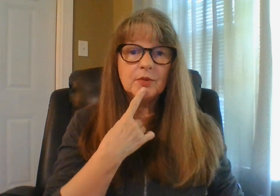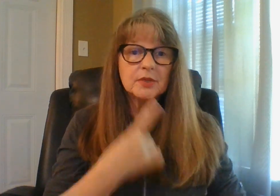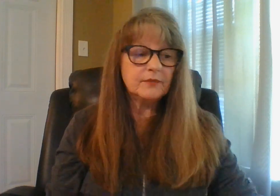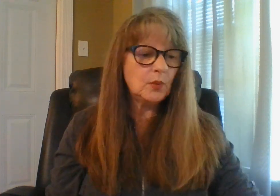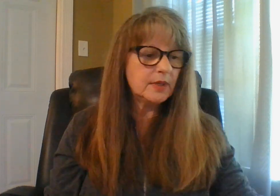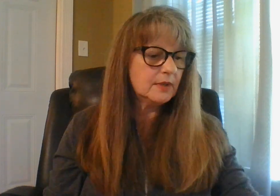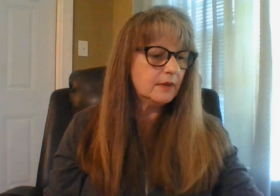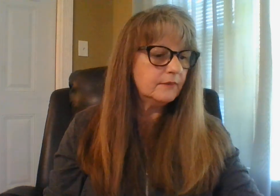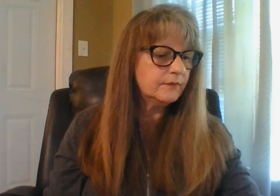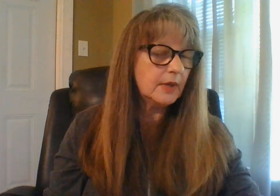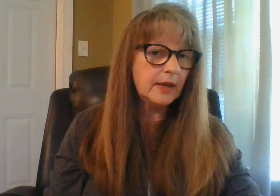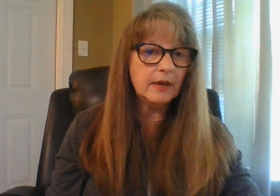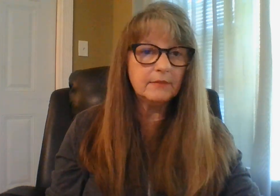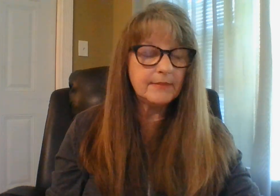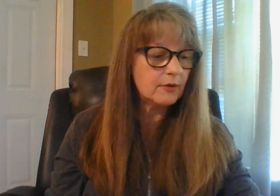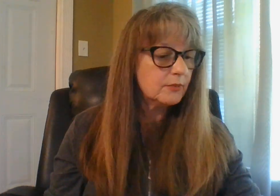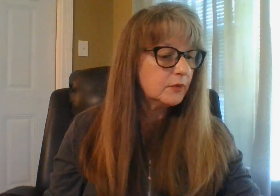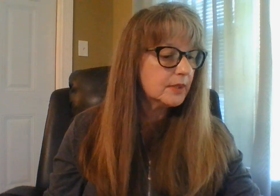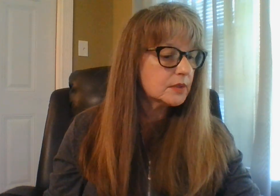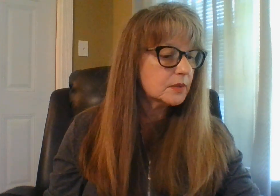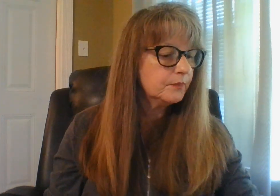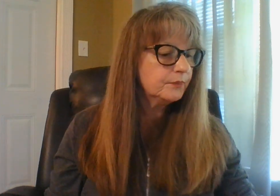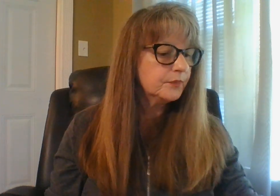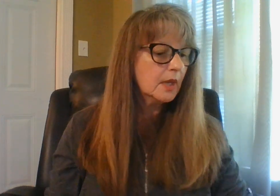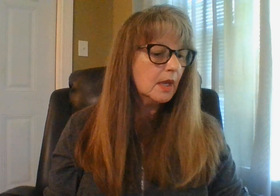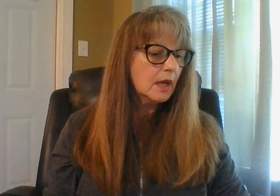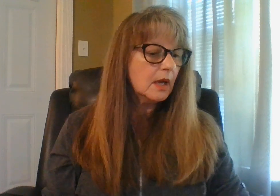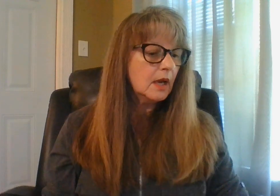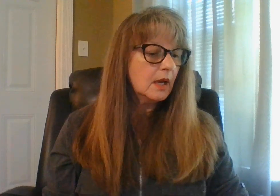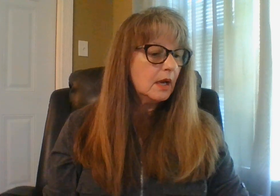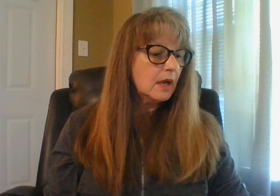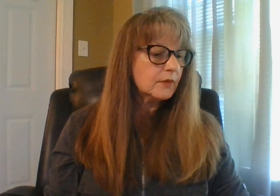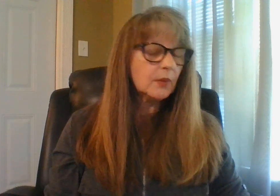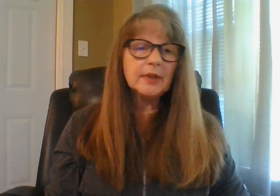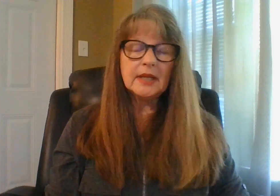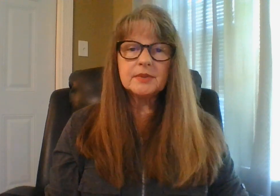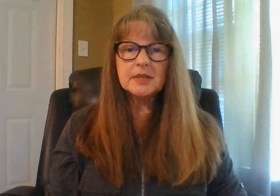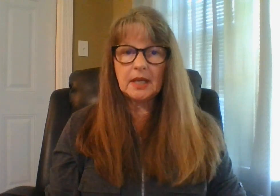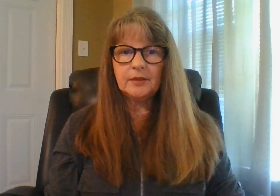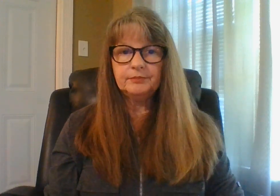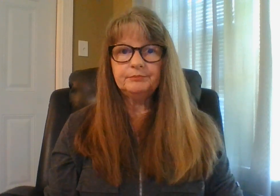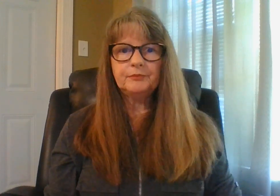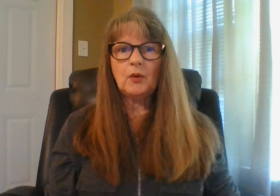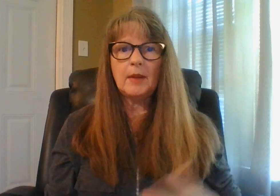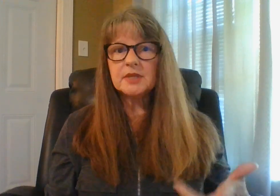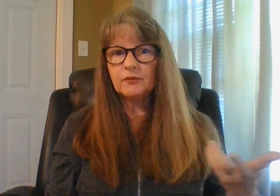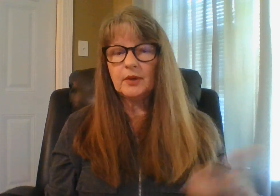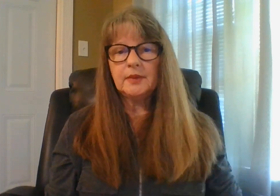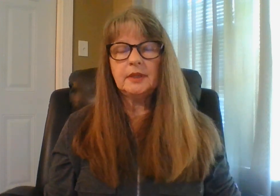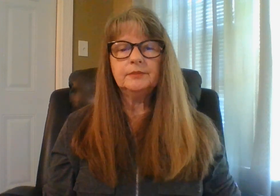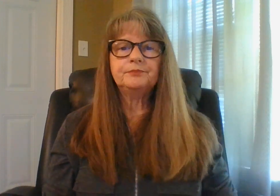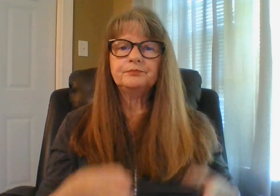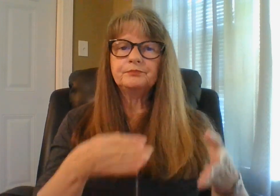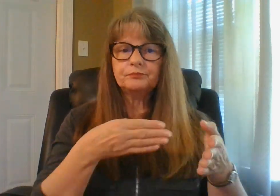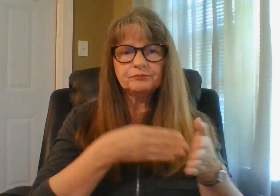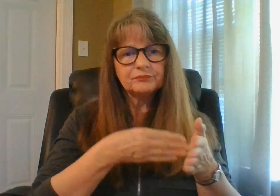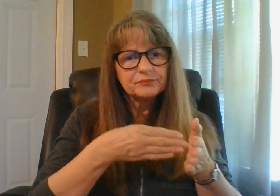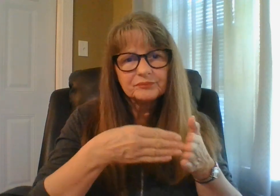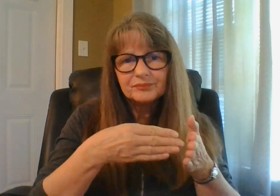Notice the mouth movements. Frequently, I'm sick, or I'm sick frequently.